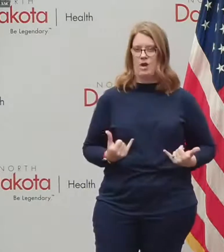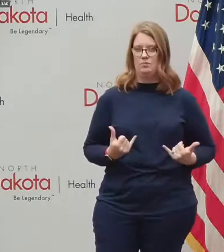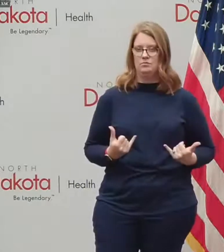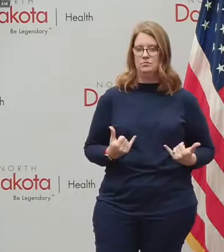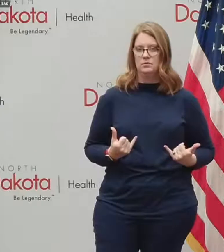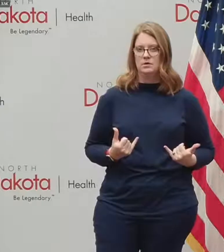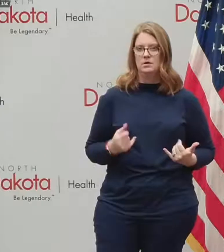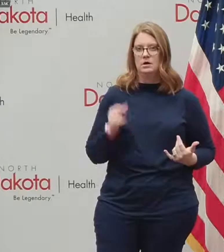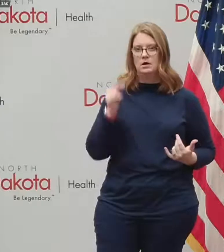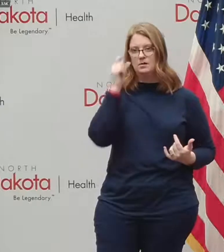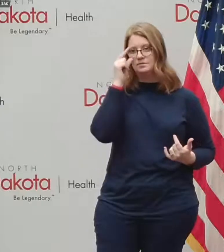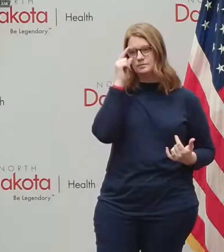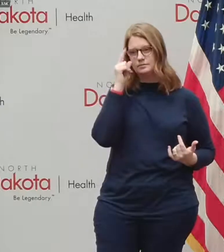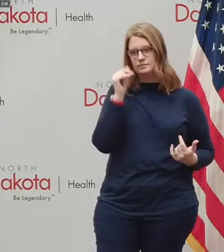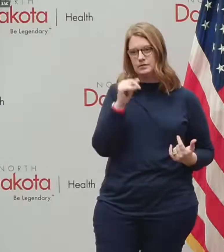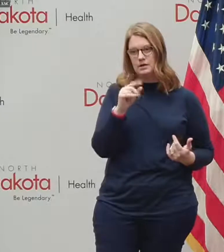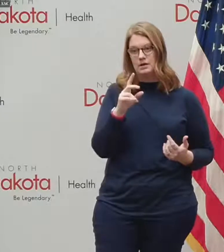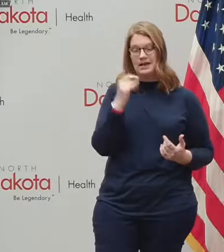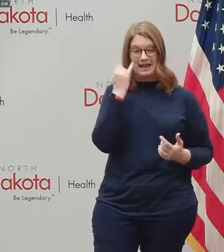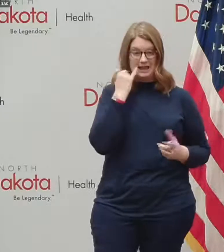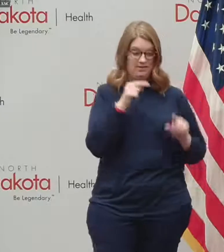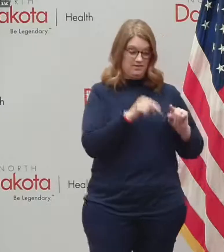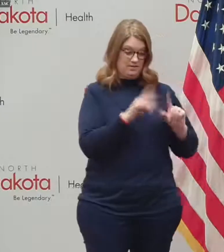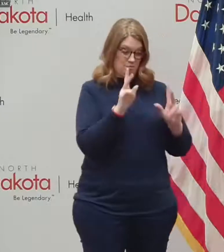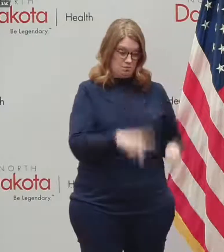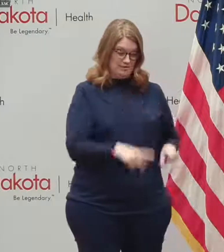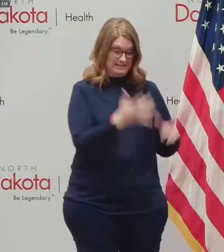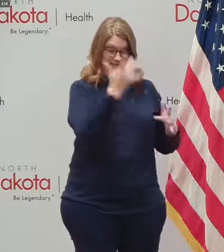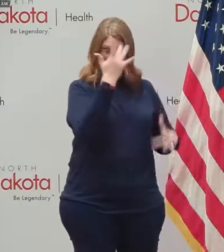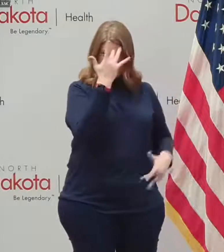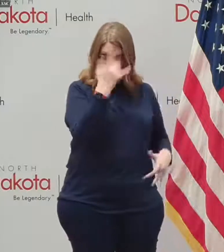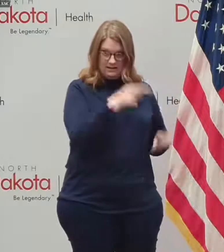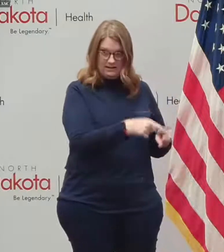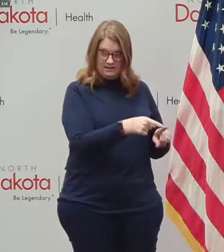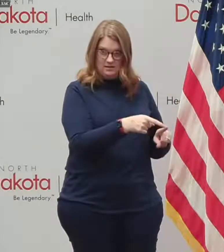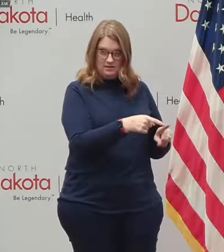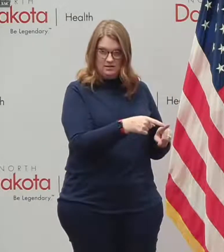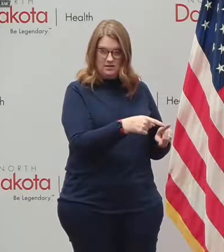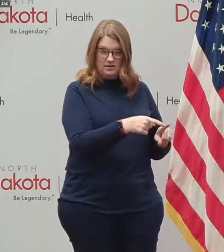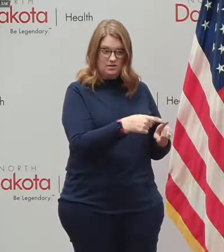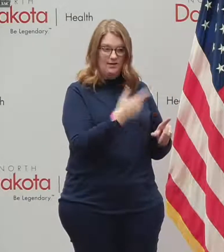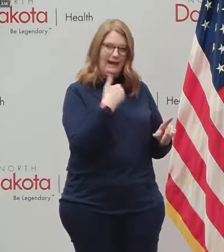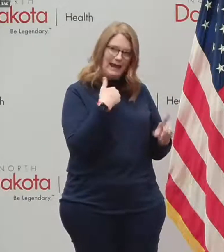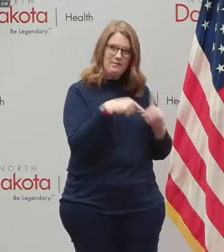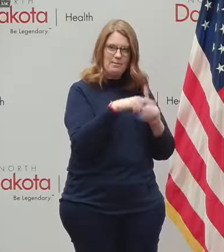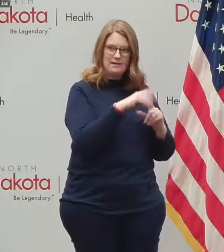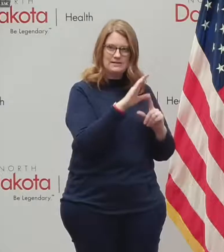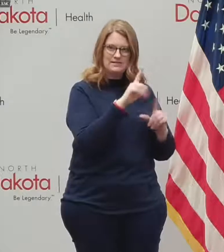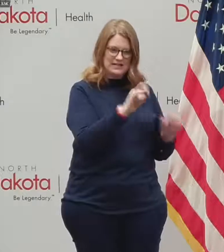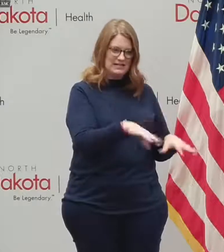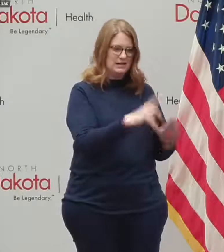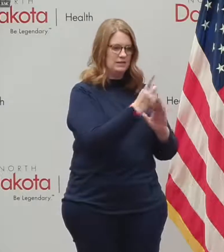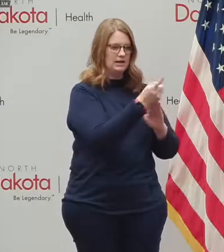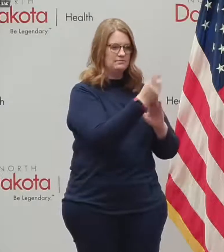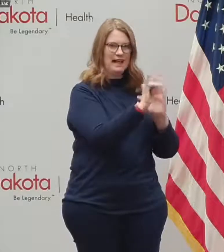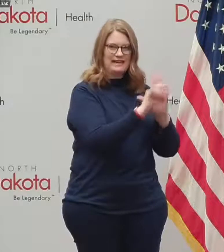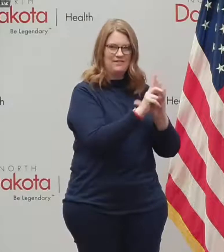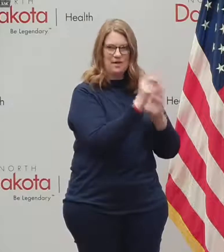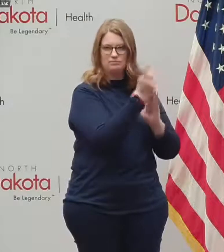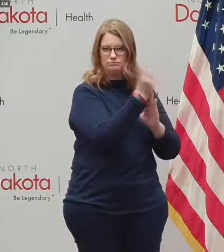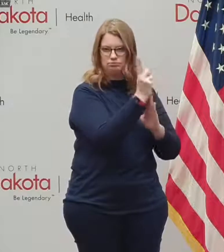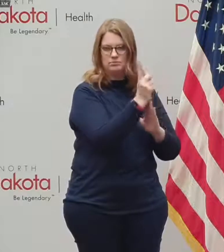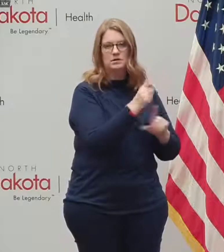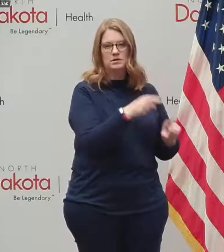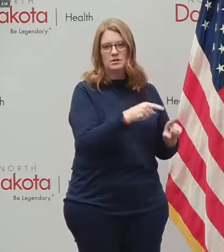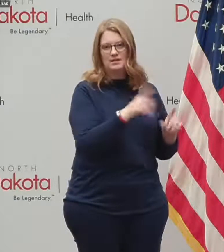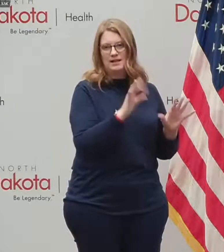get people, infectious people out of circulation in 15 minutes versus multiple days. It's huge. So that's